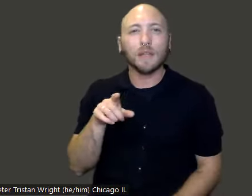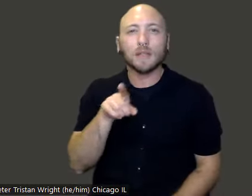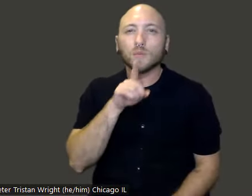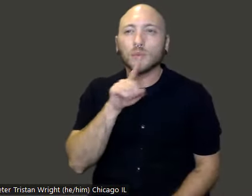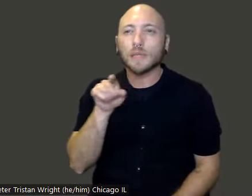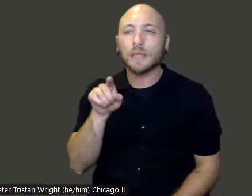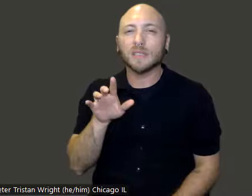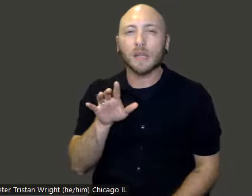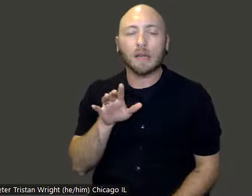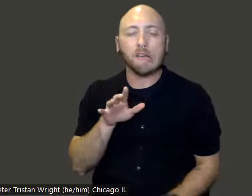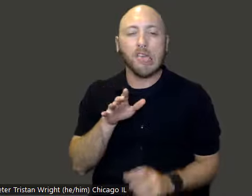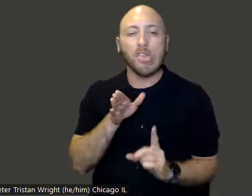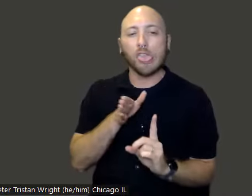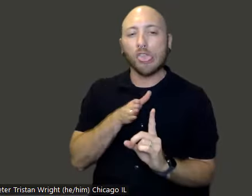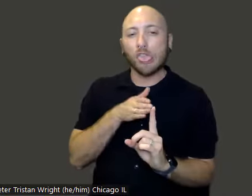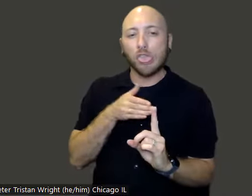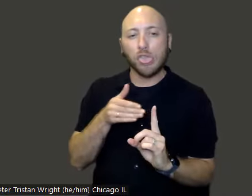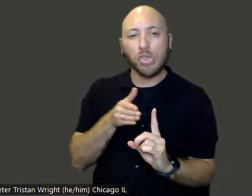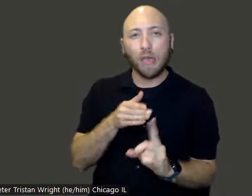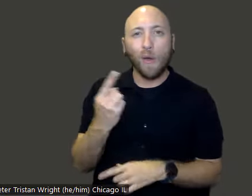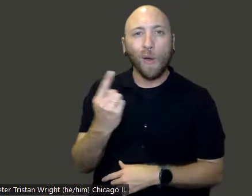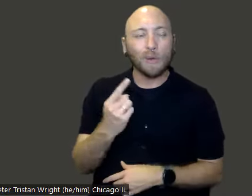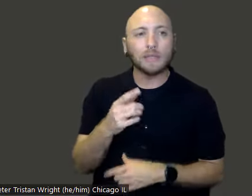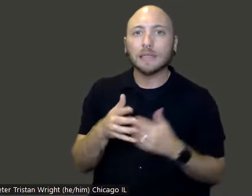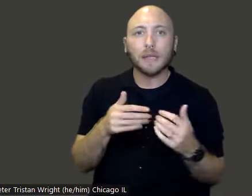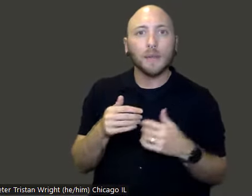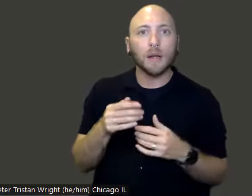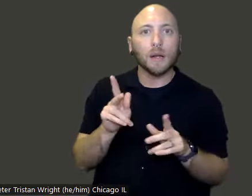and just somehow ends up back in the picture.